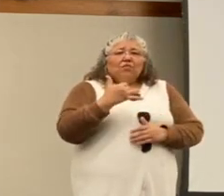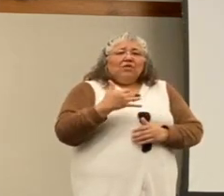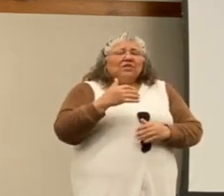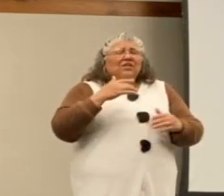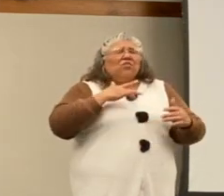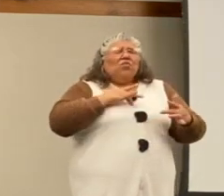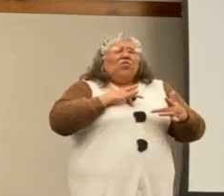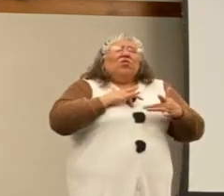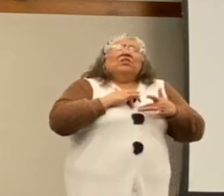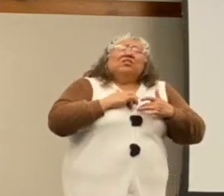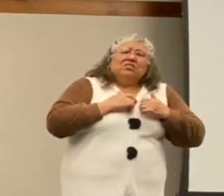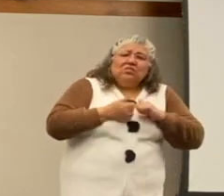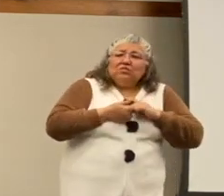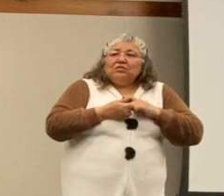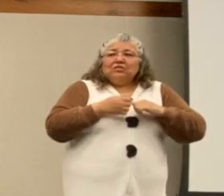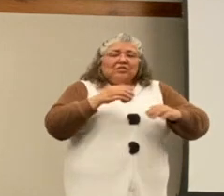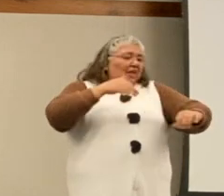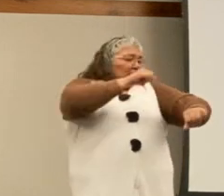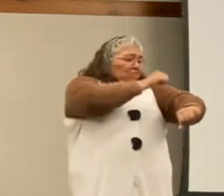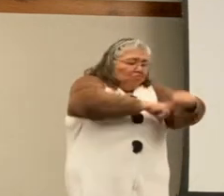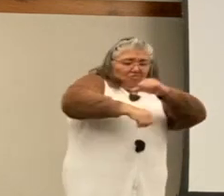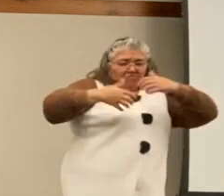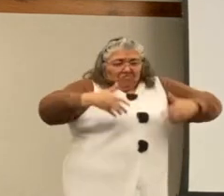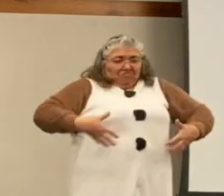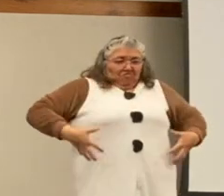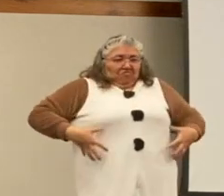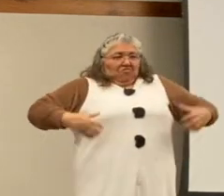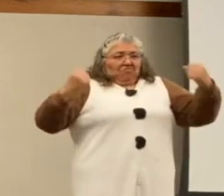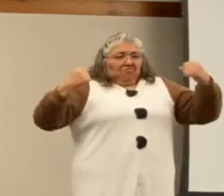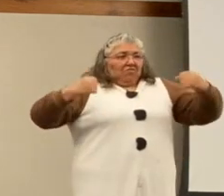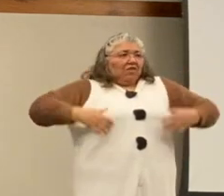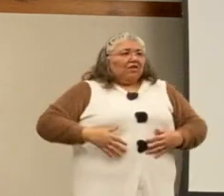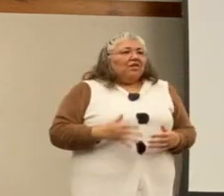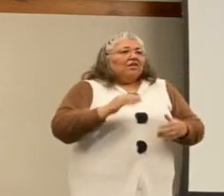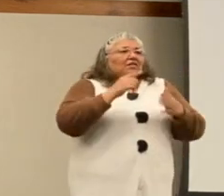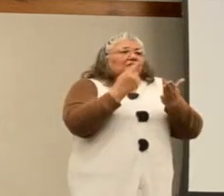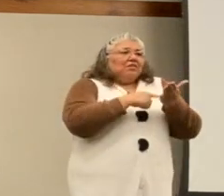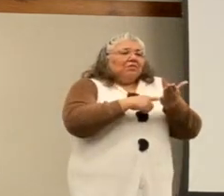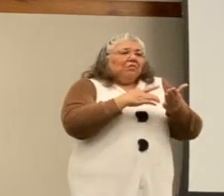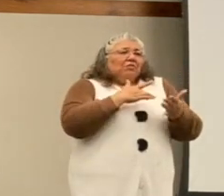hurt, right? Not like cut, but you know what I'm saying. Like, sometimes